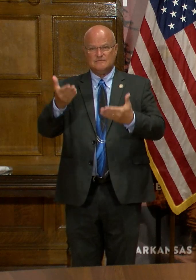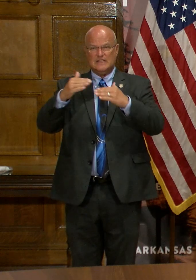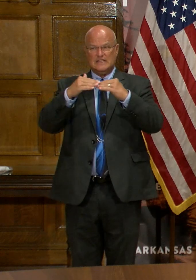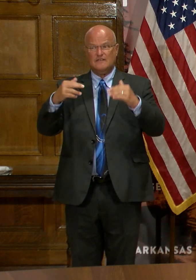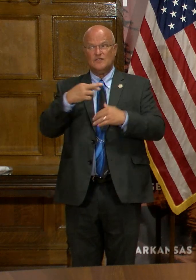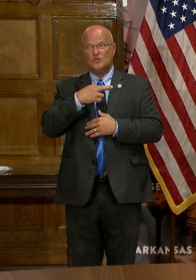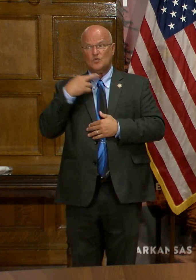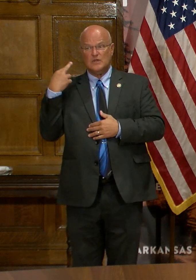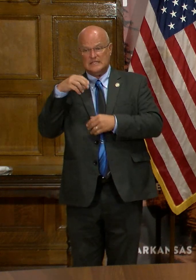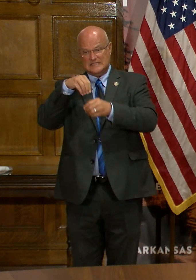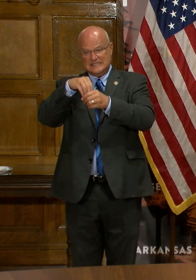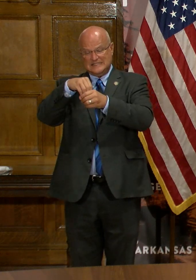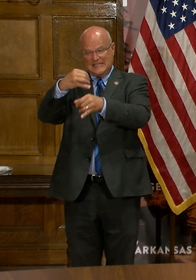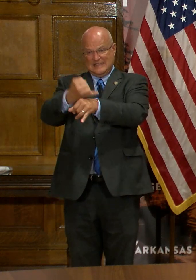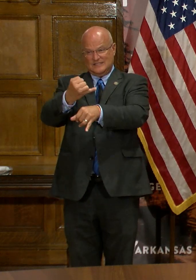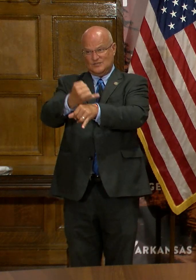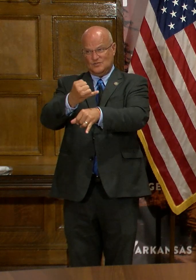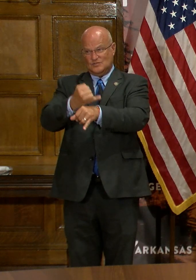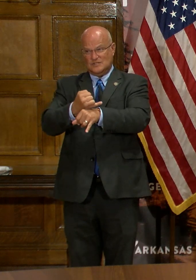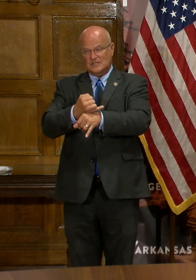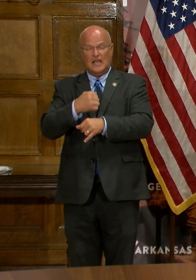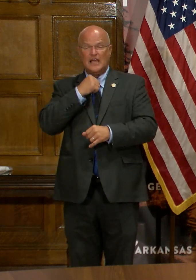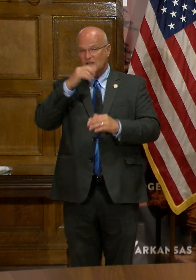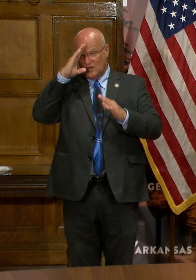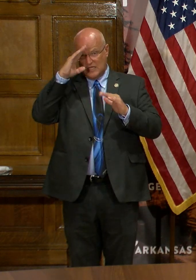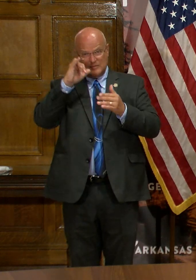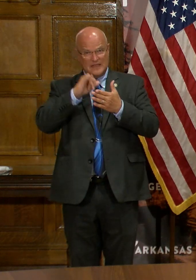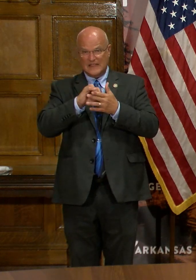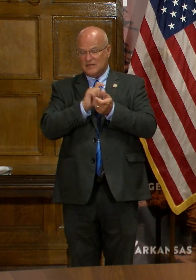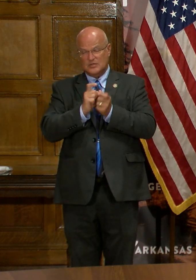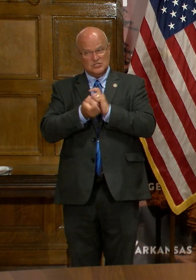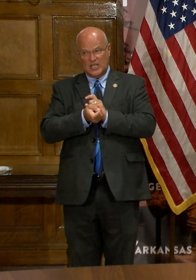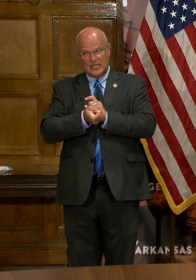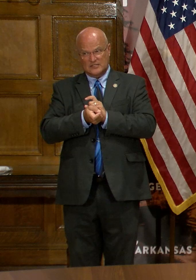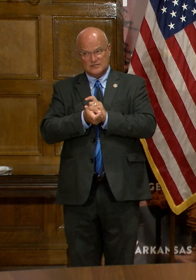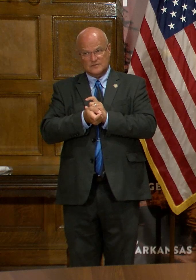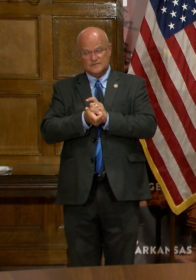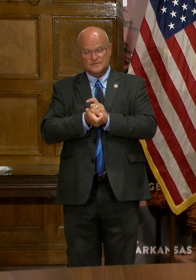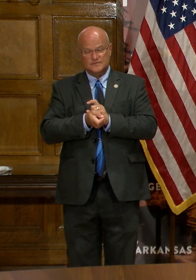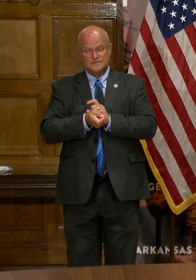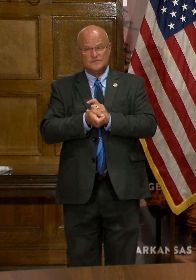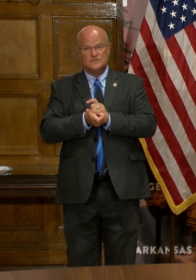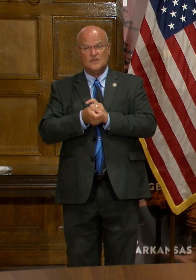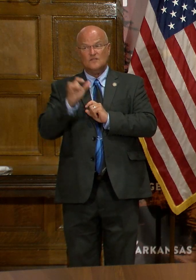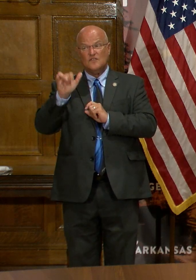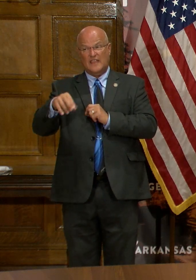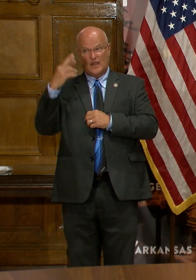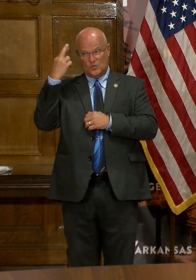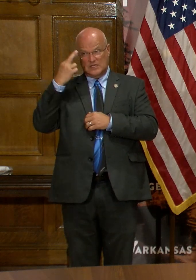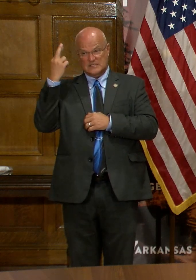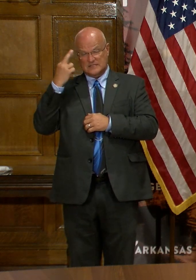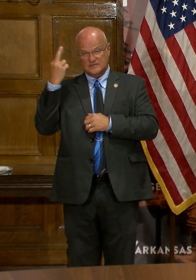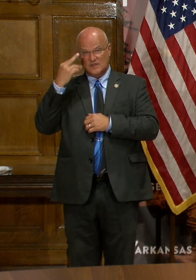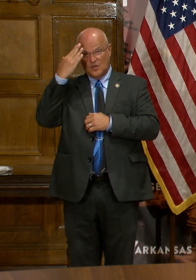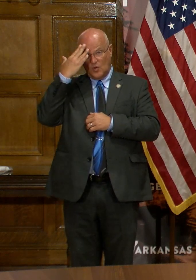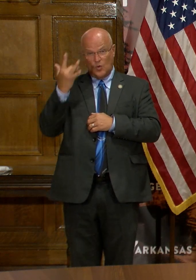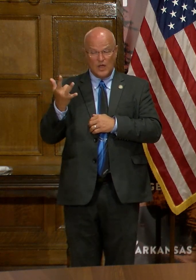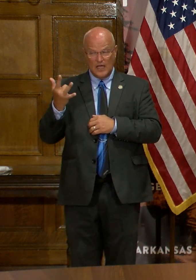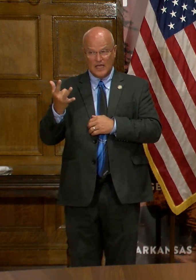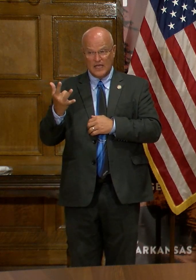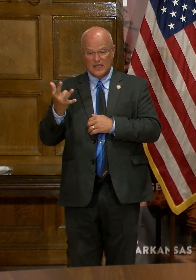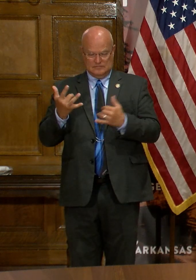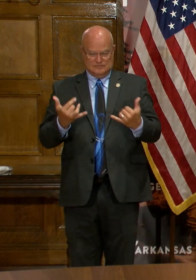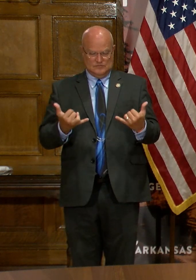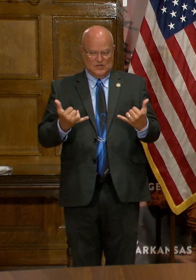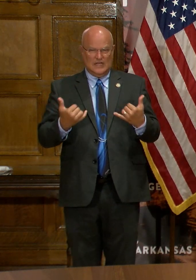of risk within the institution. I don't expect that to be changed for that reason, because